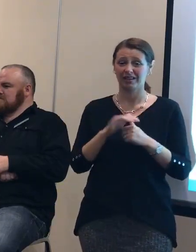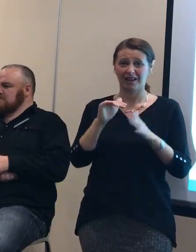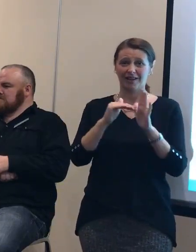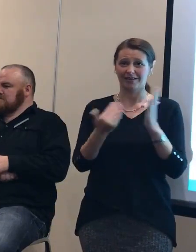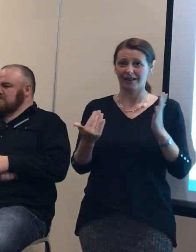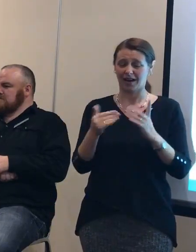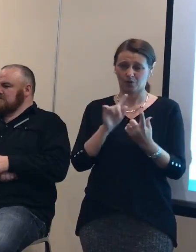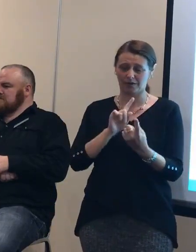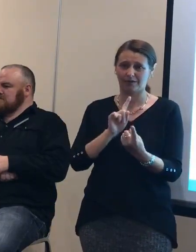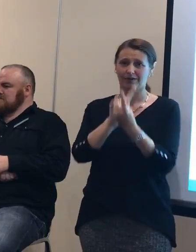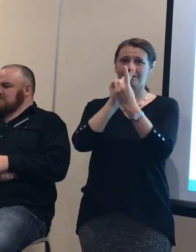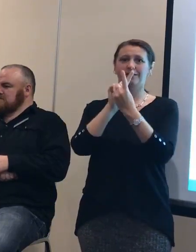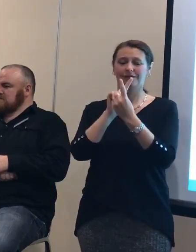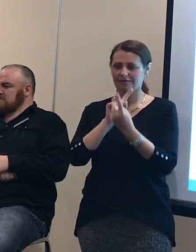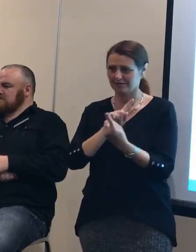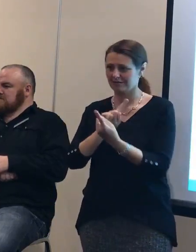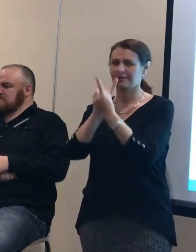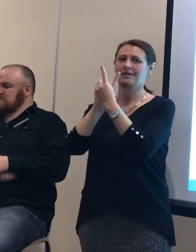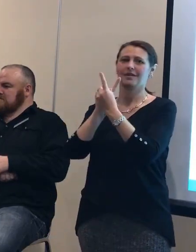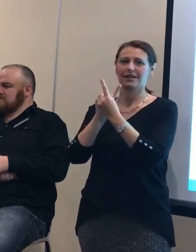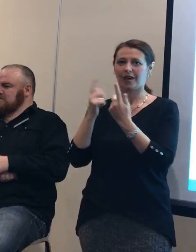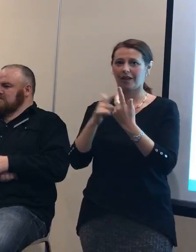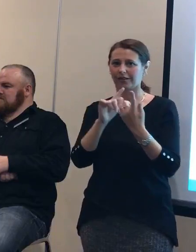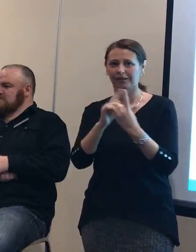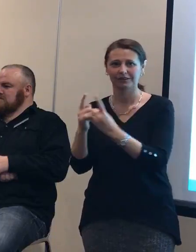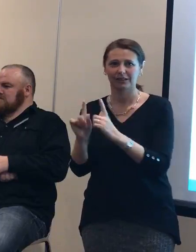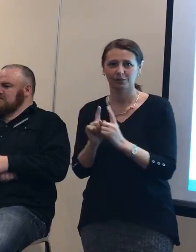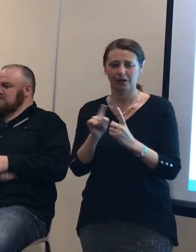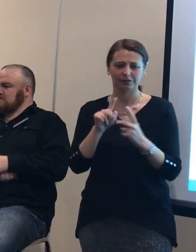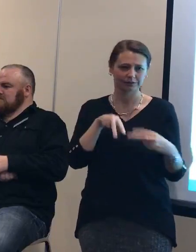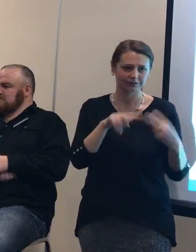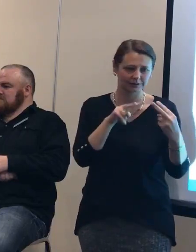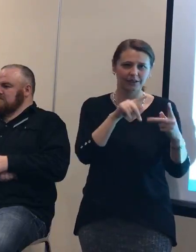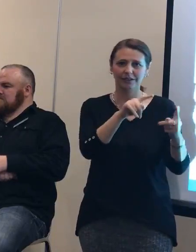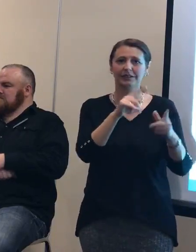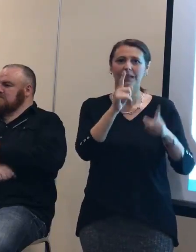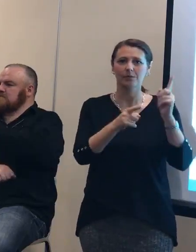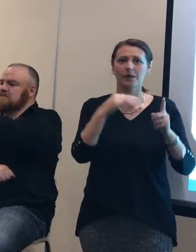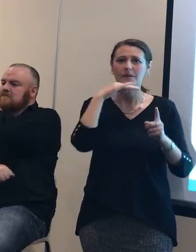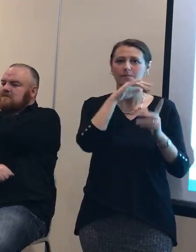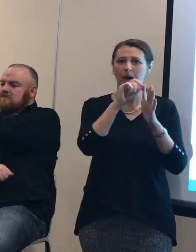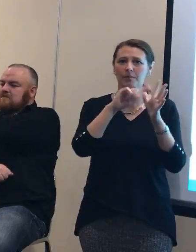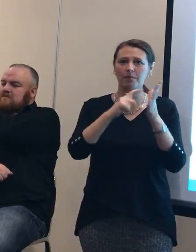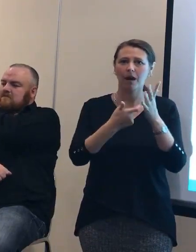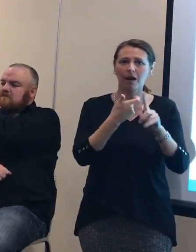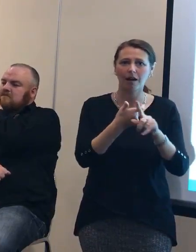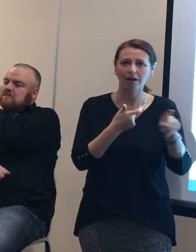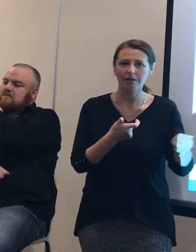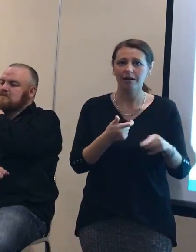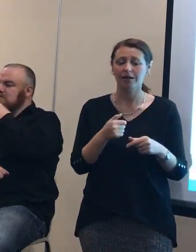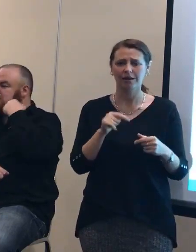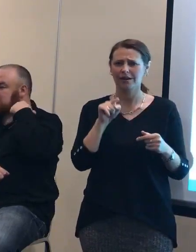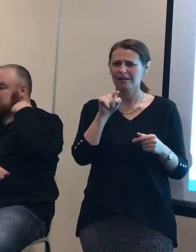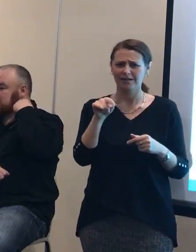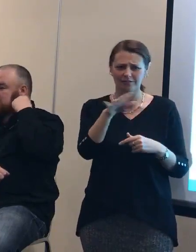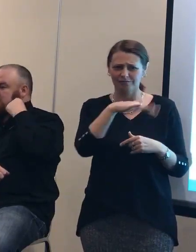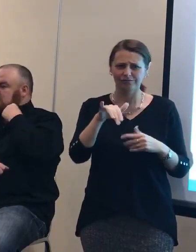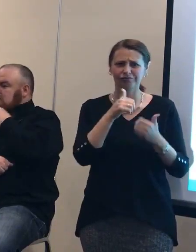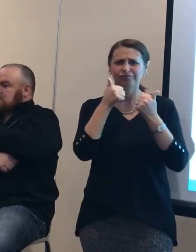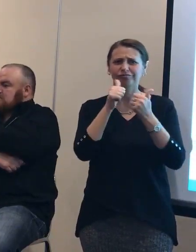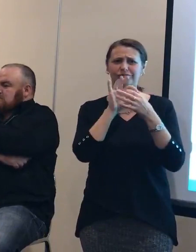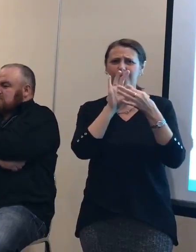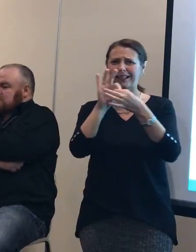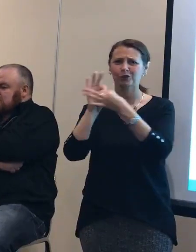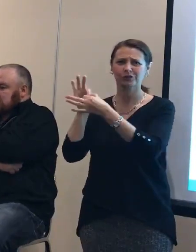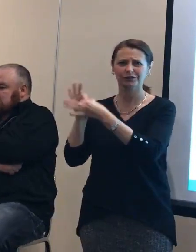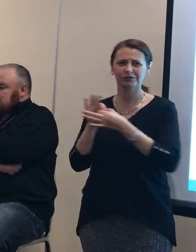up bumping into them at other things too. We see them sometimes at Melbourne Park, and they've just got such a wonderful relationship